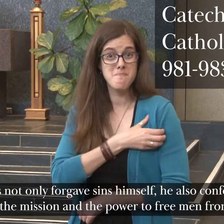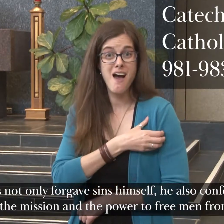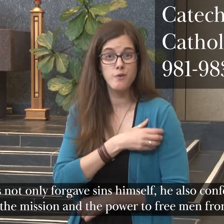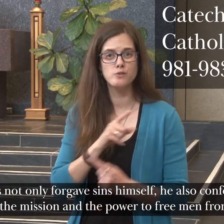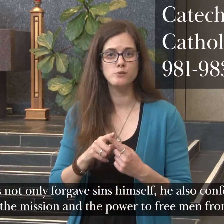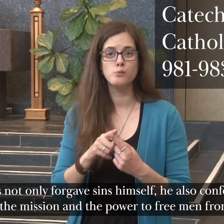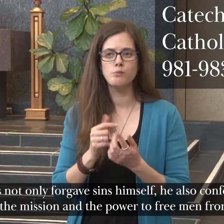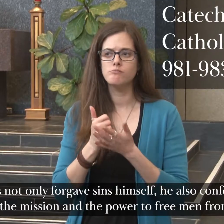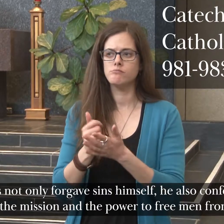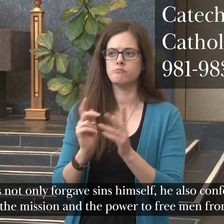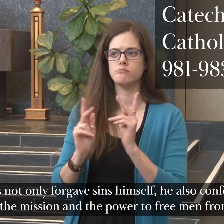their sins.